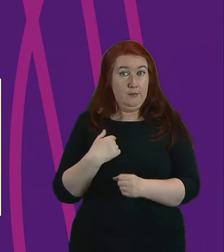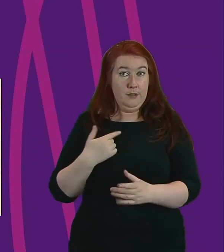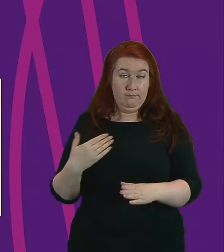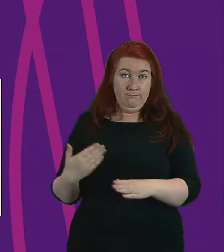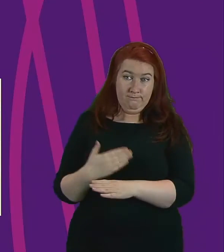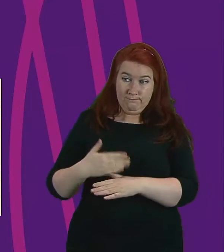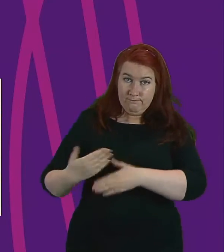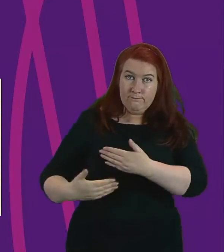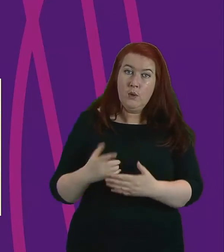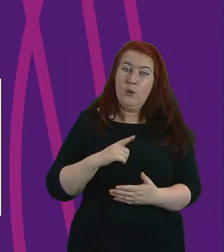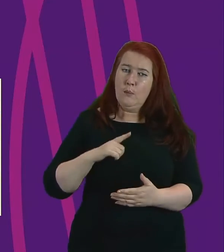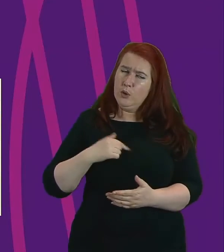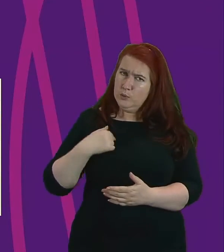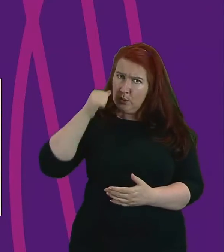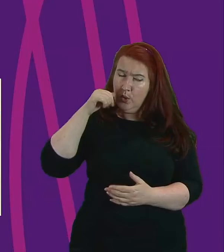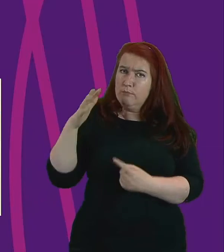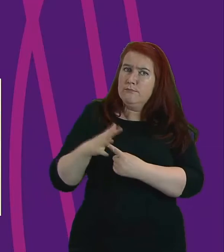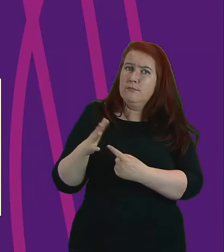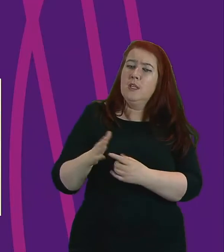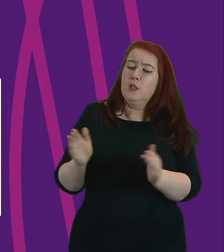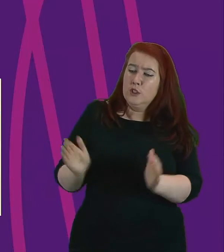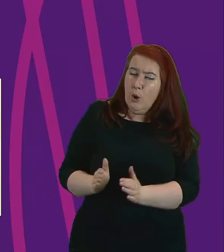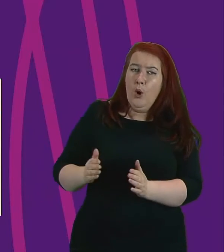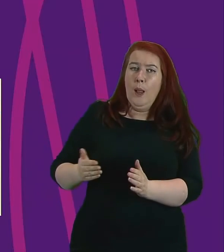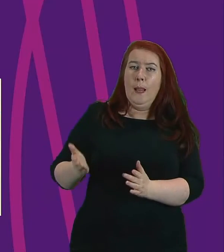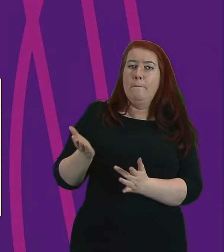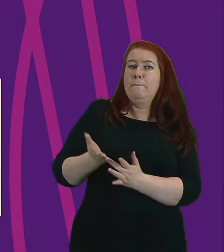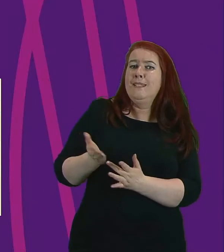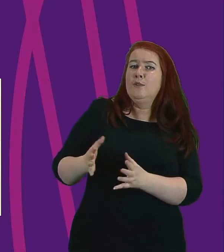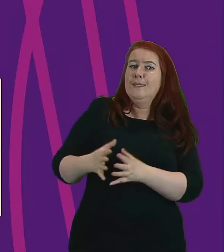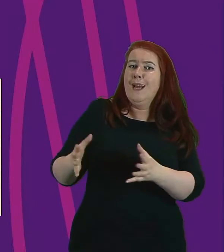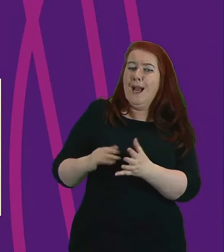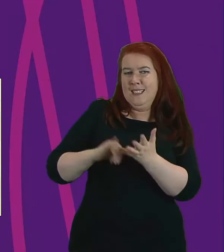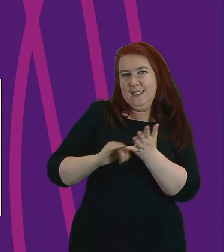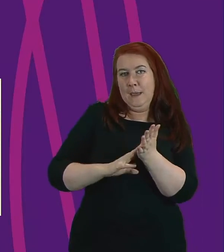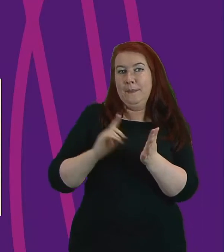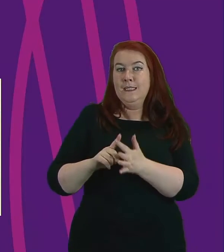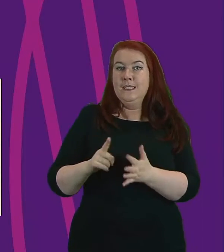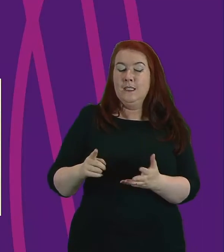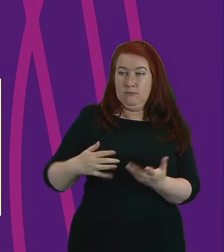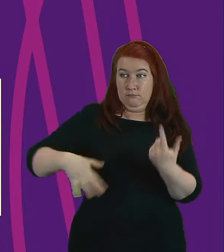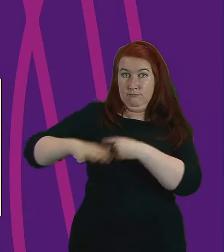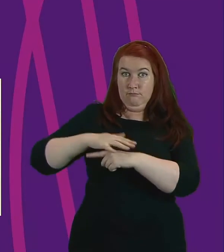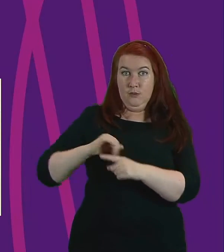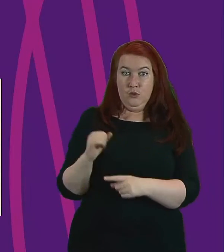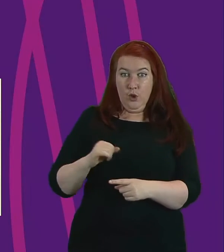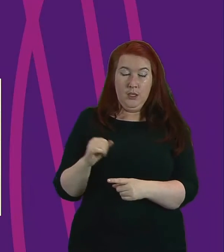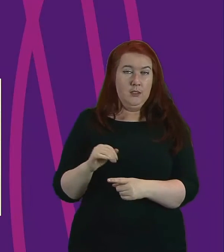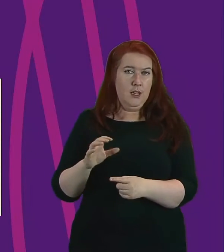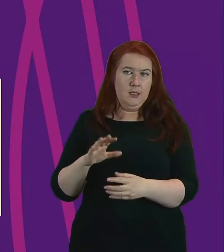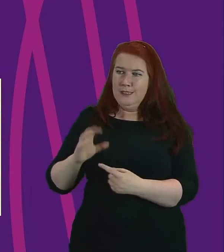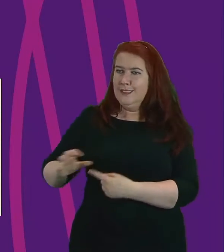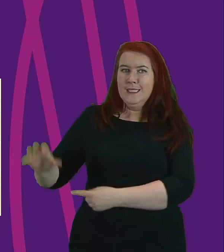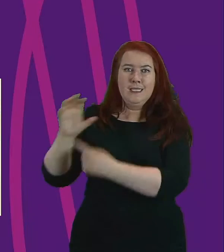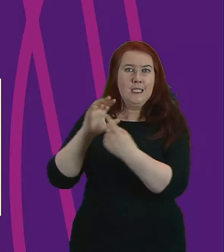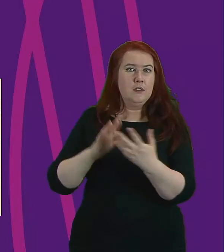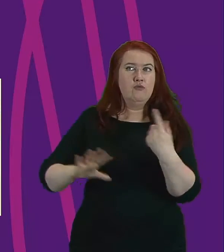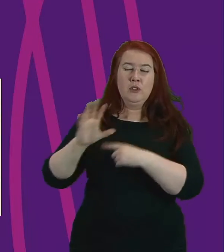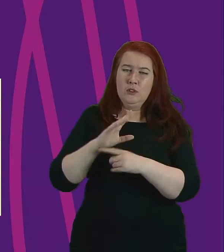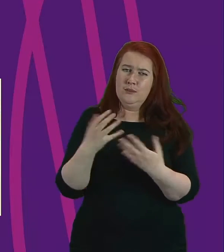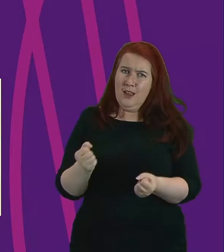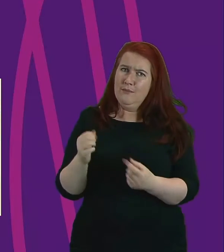place on the many small and medium-sized businesses in every town, every city and every region of Scotland. Presiding